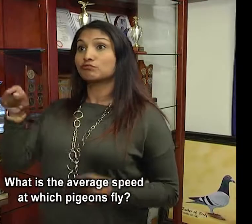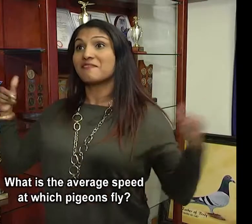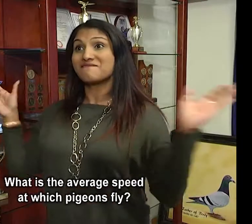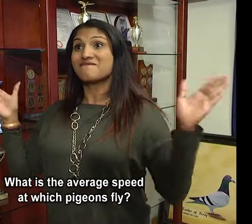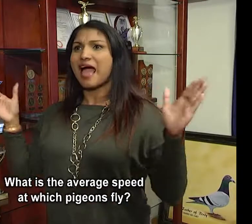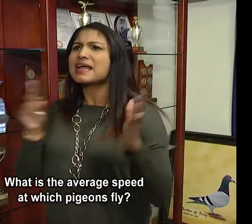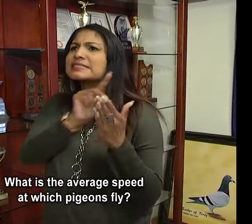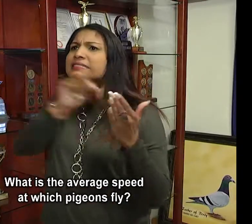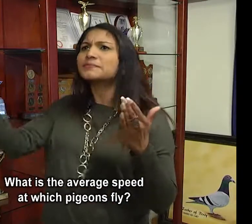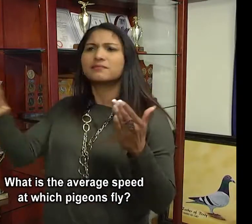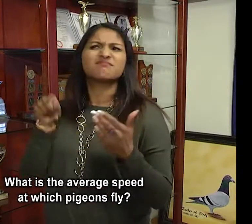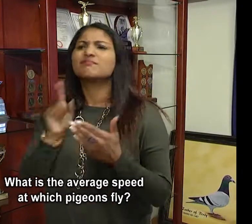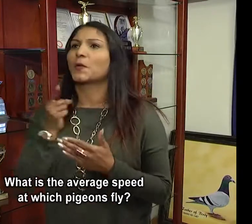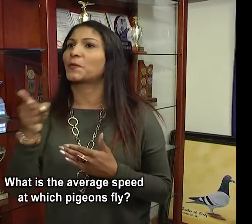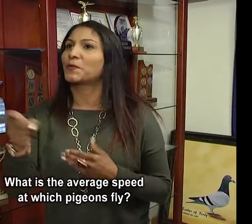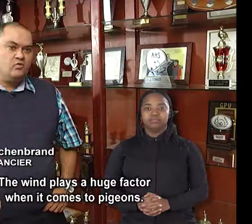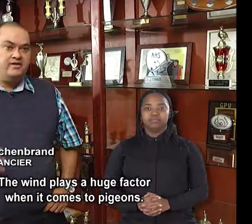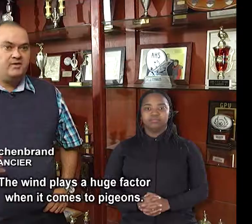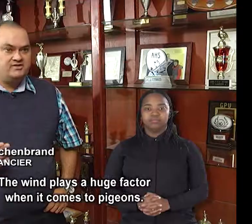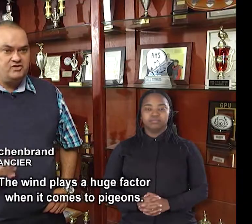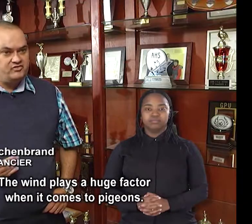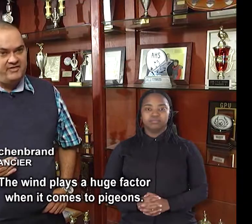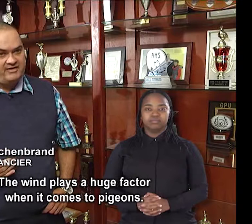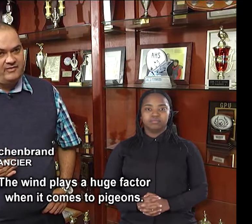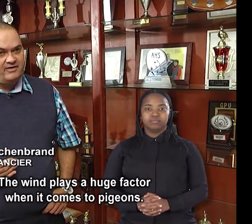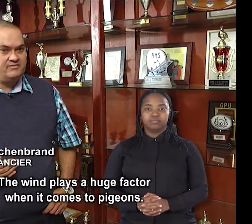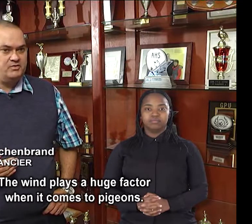What is the average speed at which pigeons fly? The